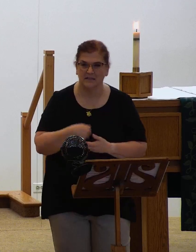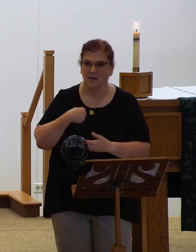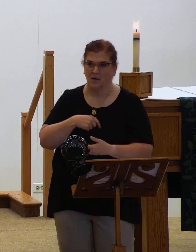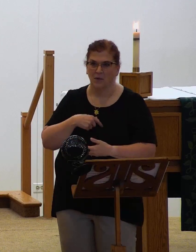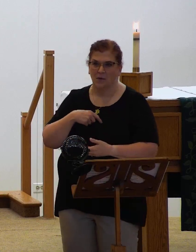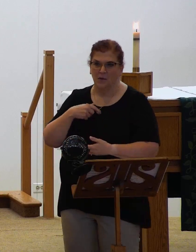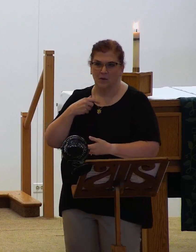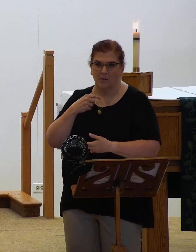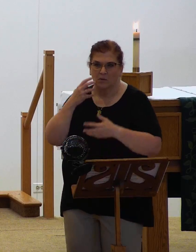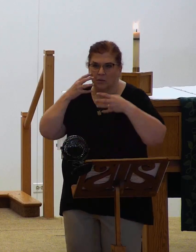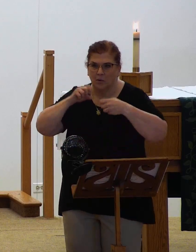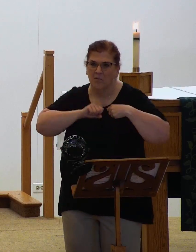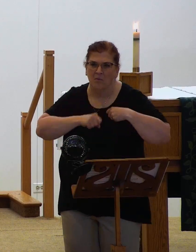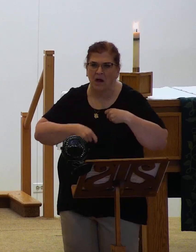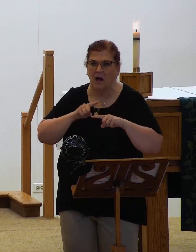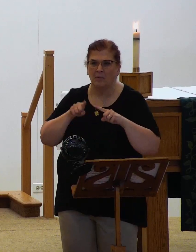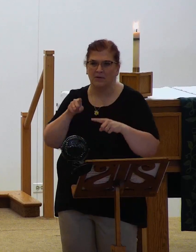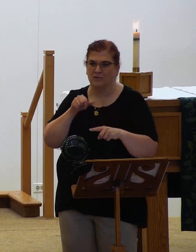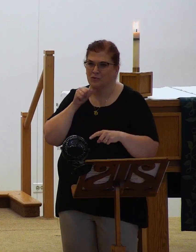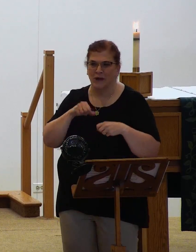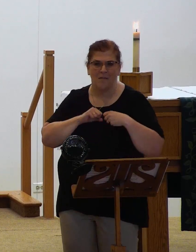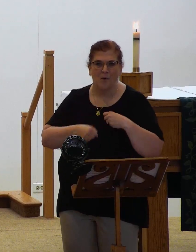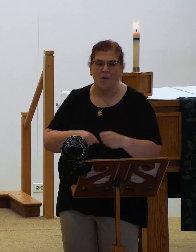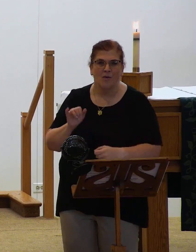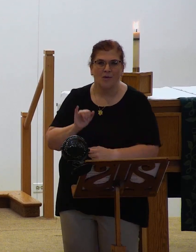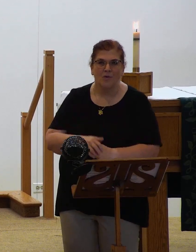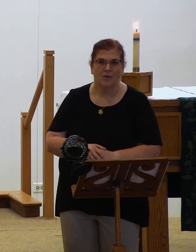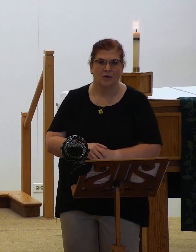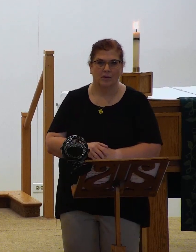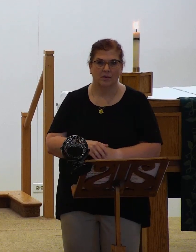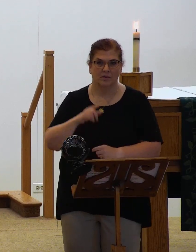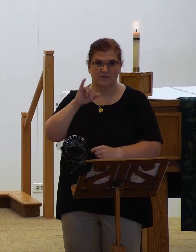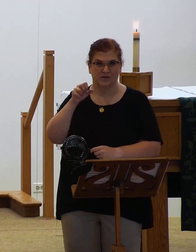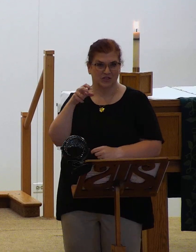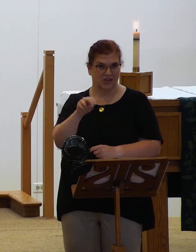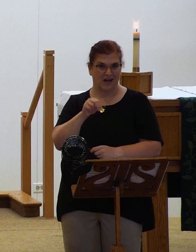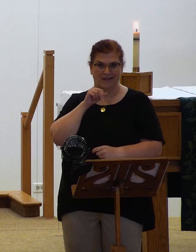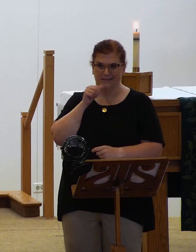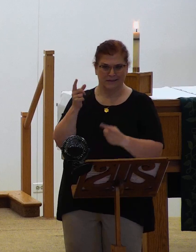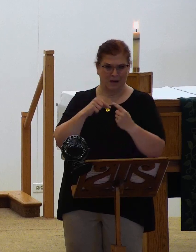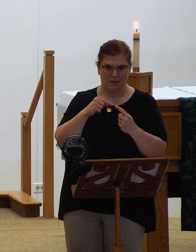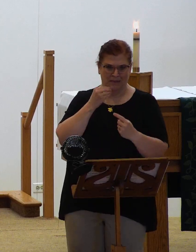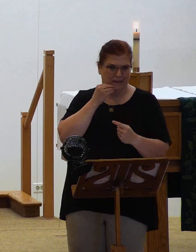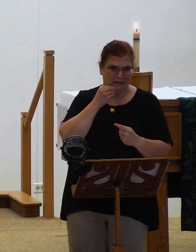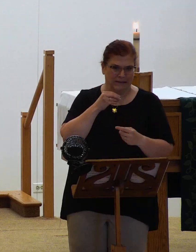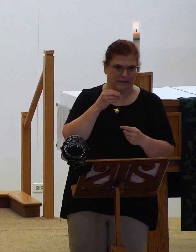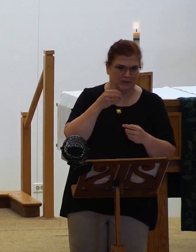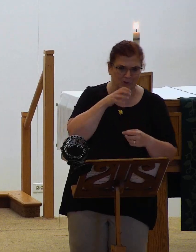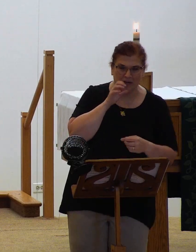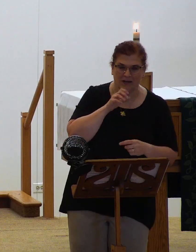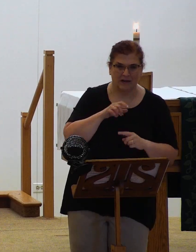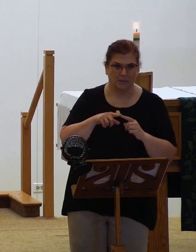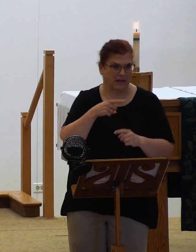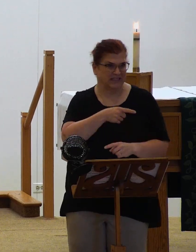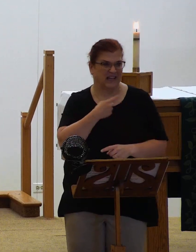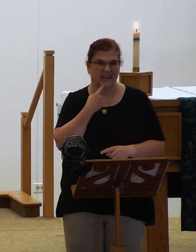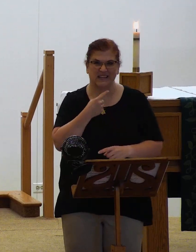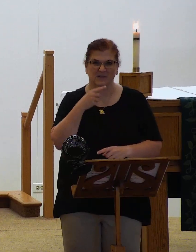but you did not mourn. For John came neither eating nor drinking, and they say he is a